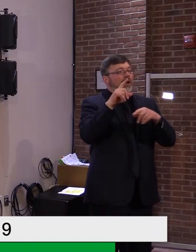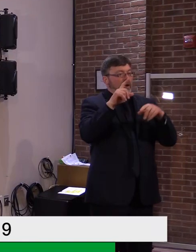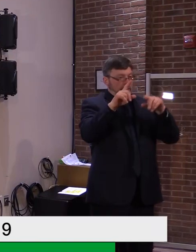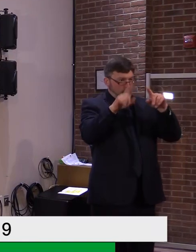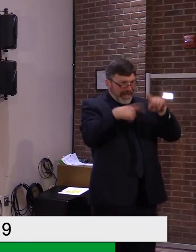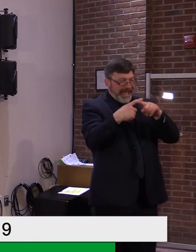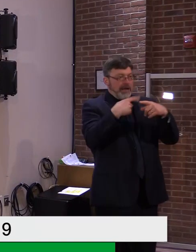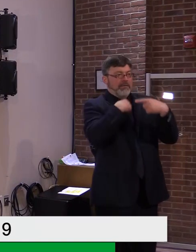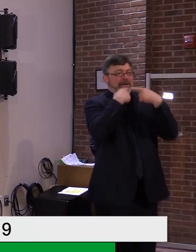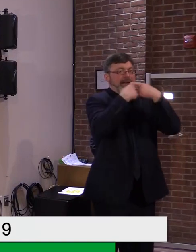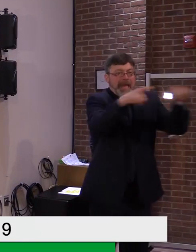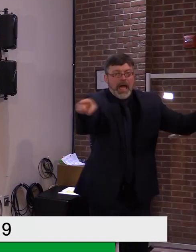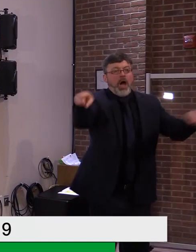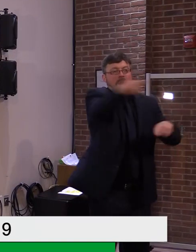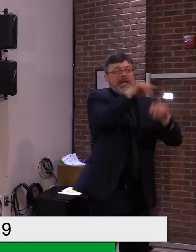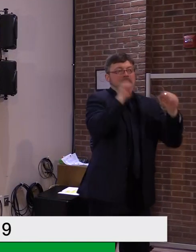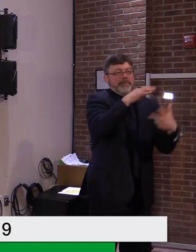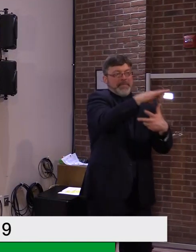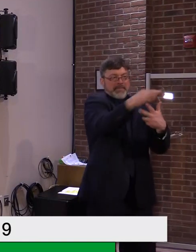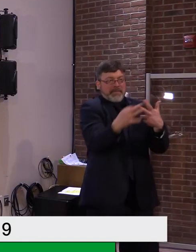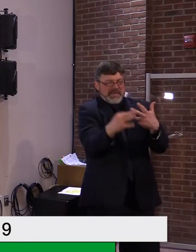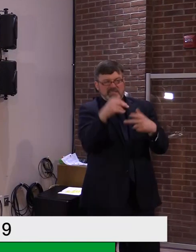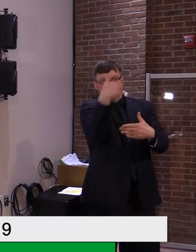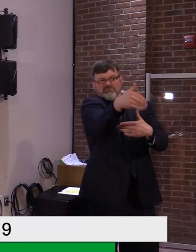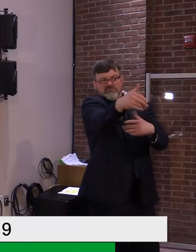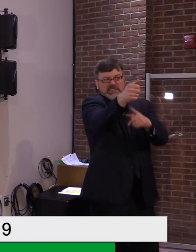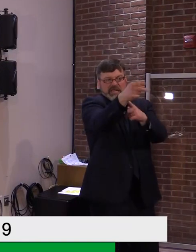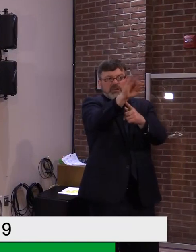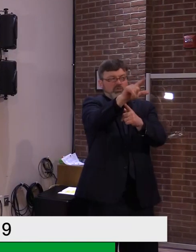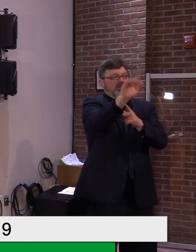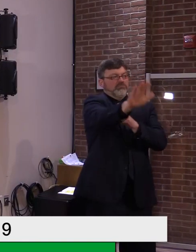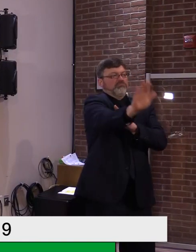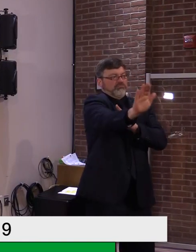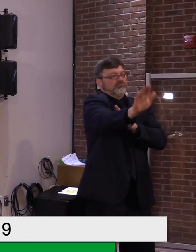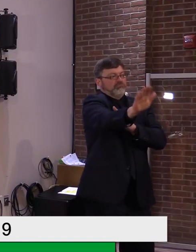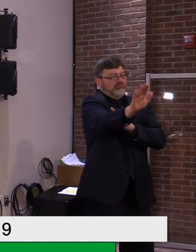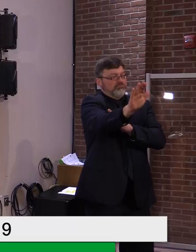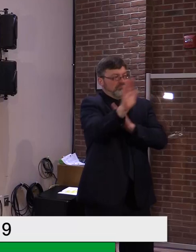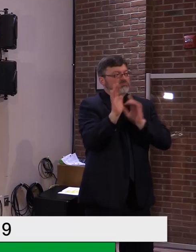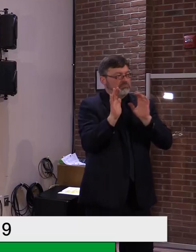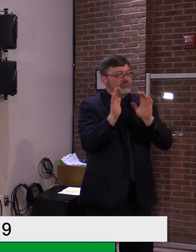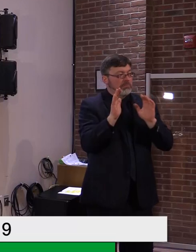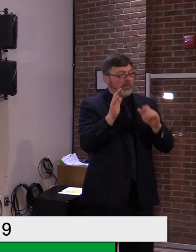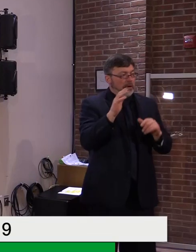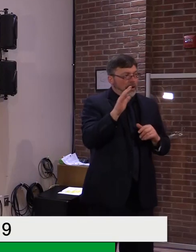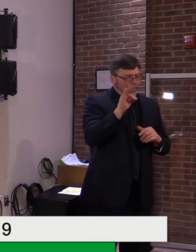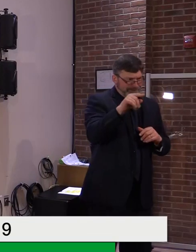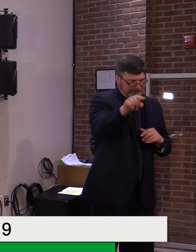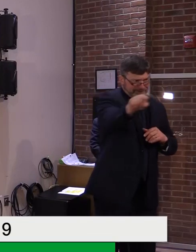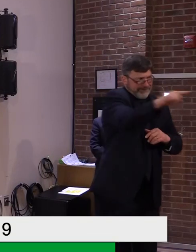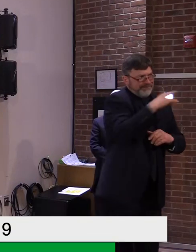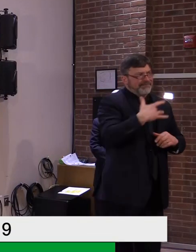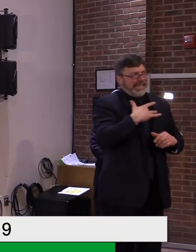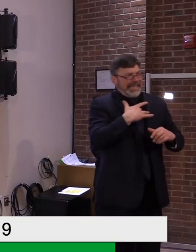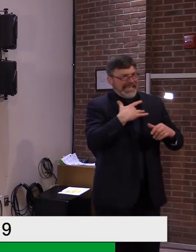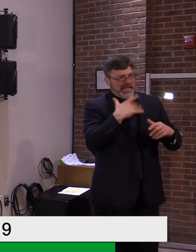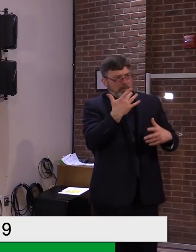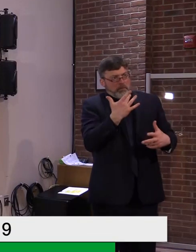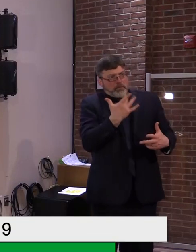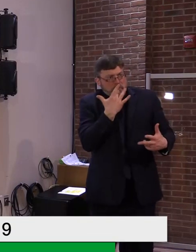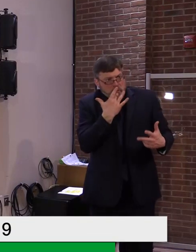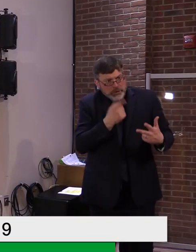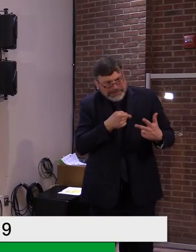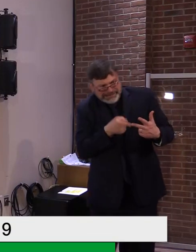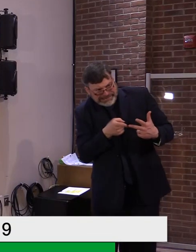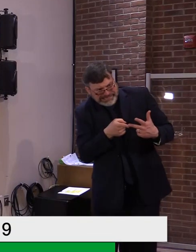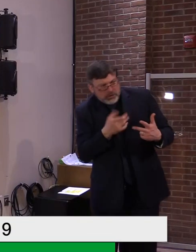they want. And if there are people that have a higher priority because they can't get any other vaccine, we certainly need to take that